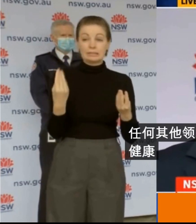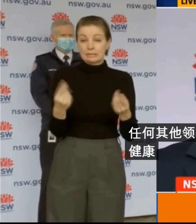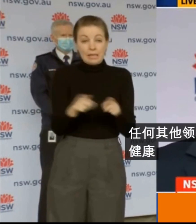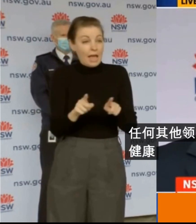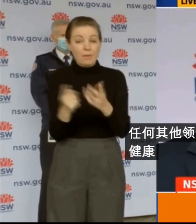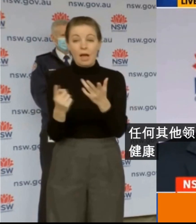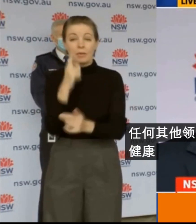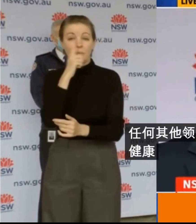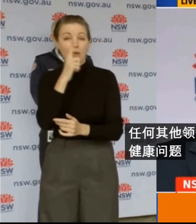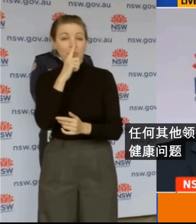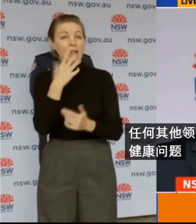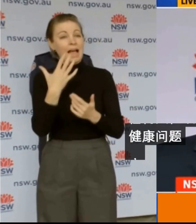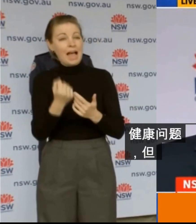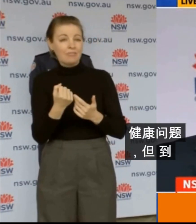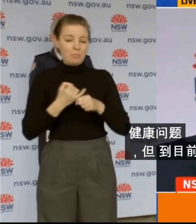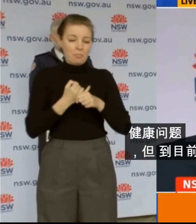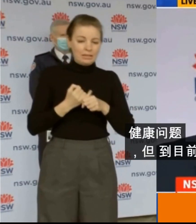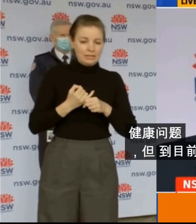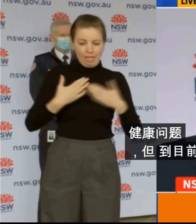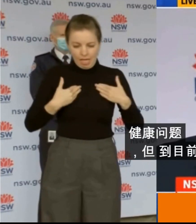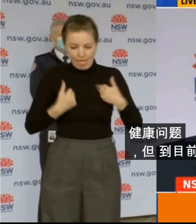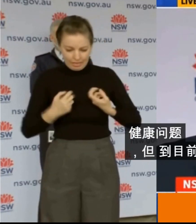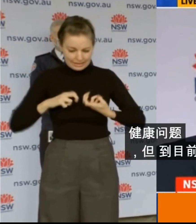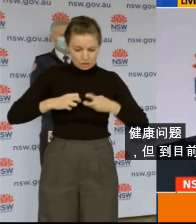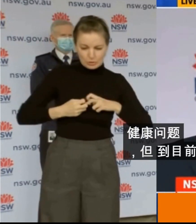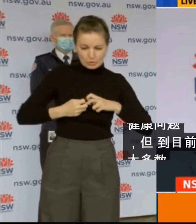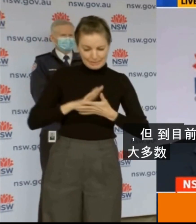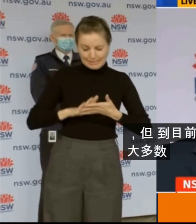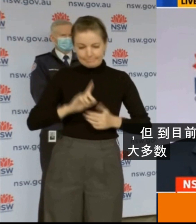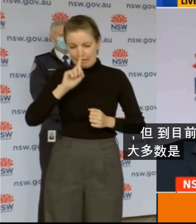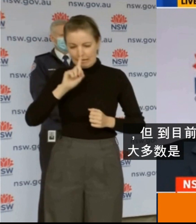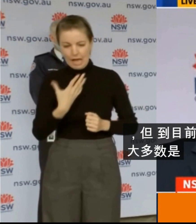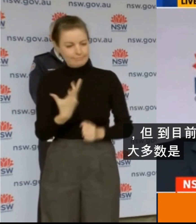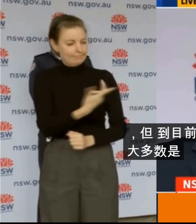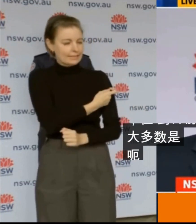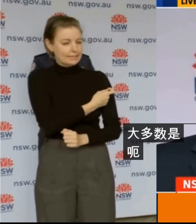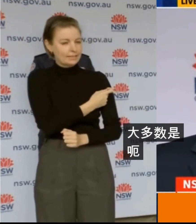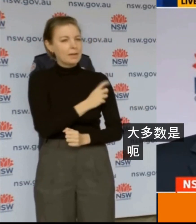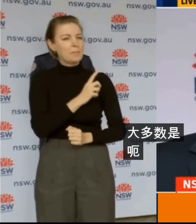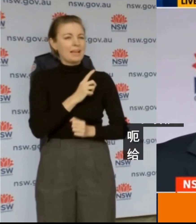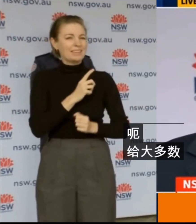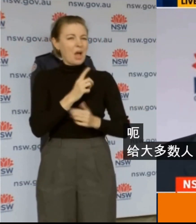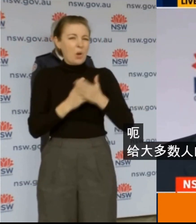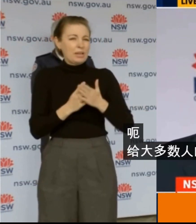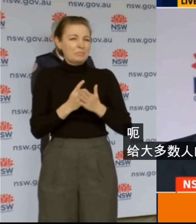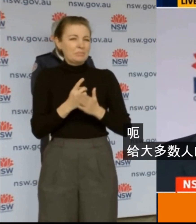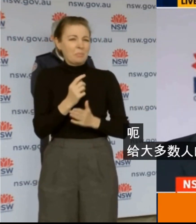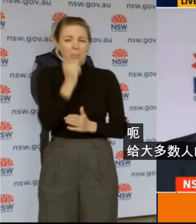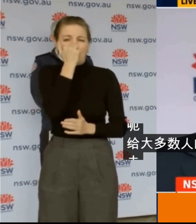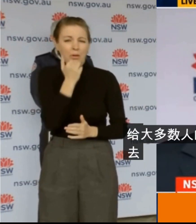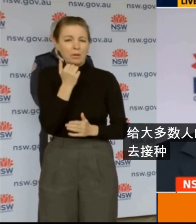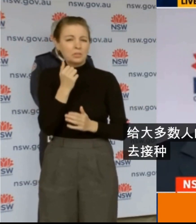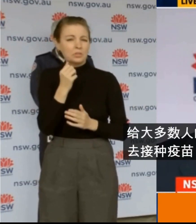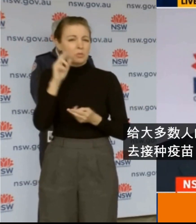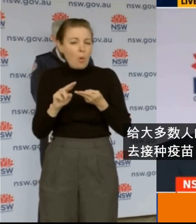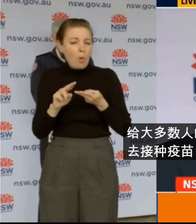have medical conditions that would preclude it, but that's by far the minority. So the majority is, the message to the majority is please